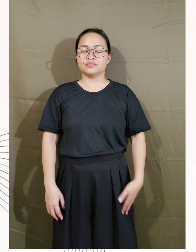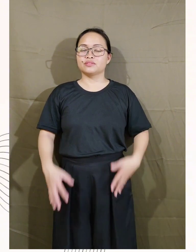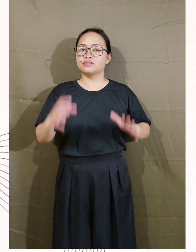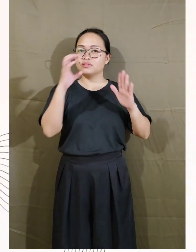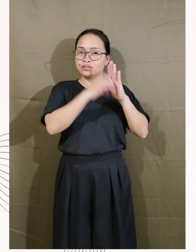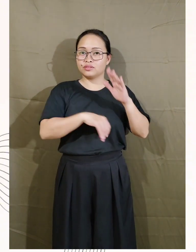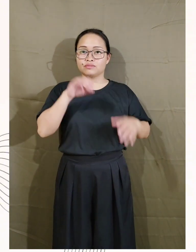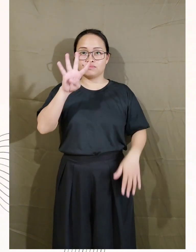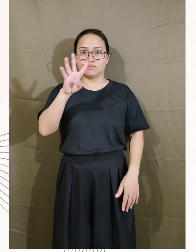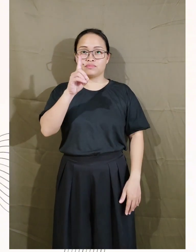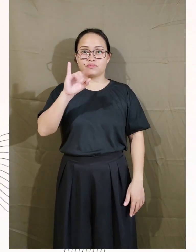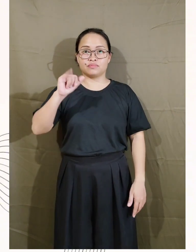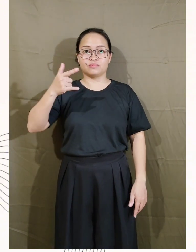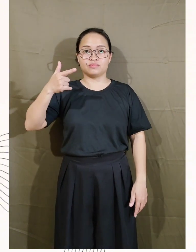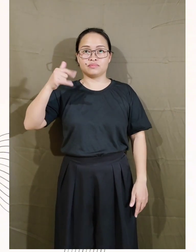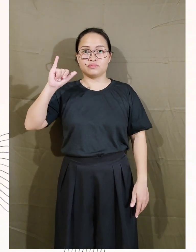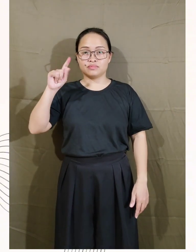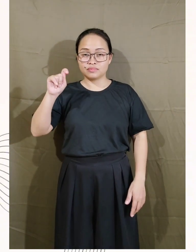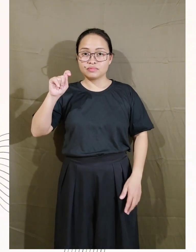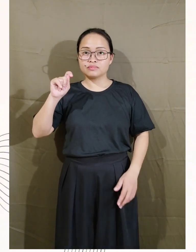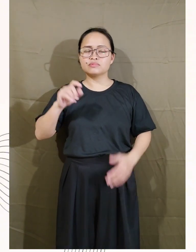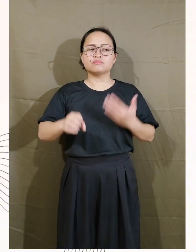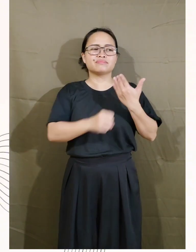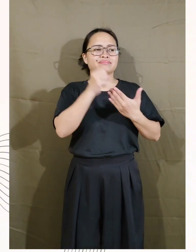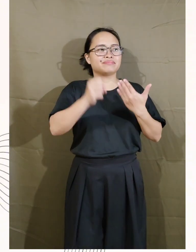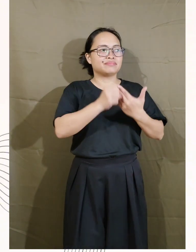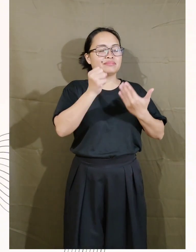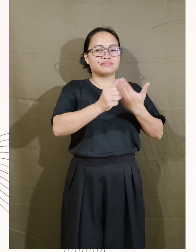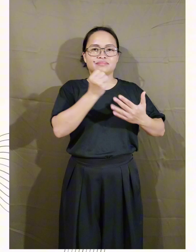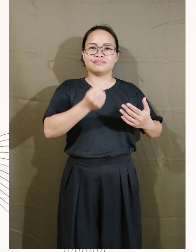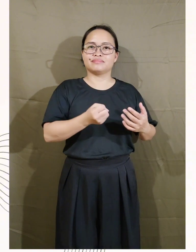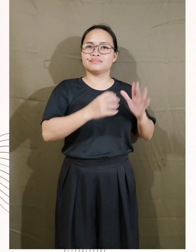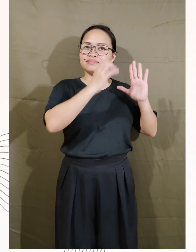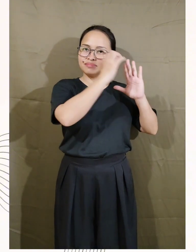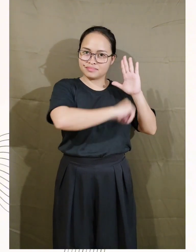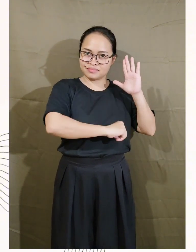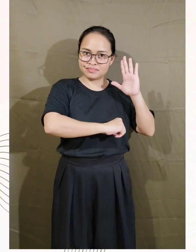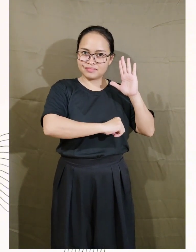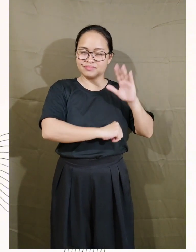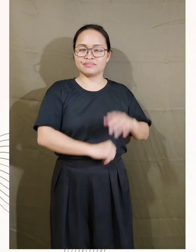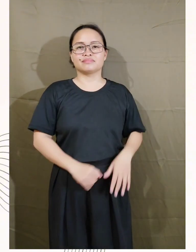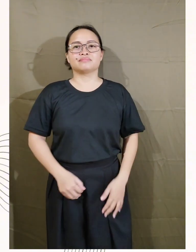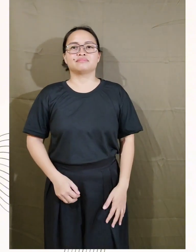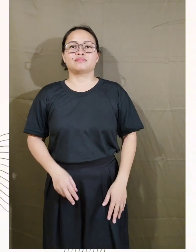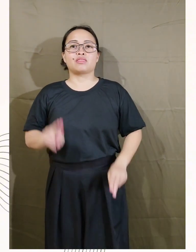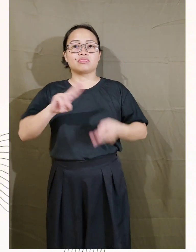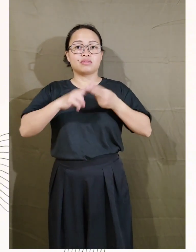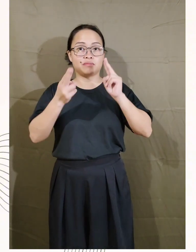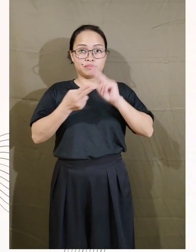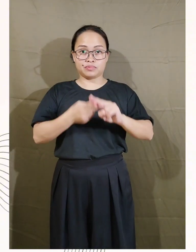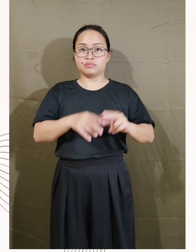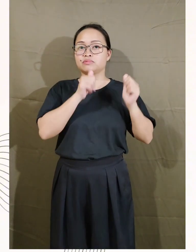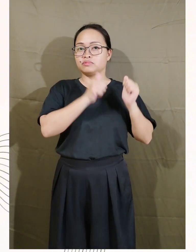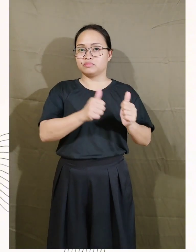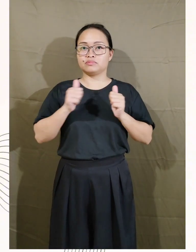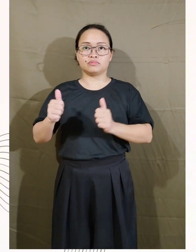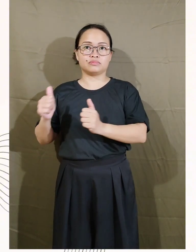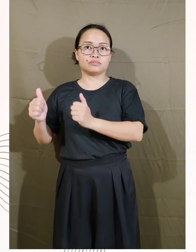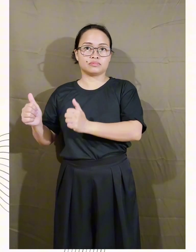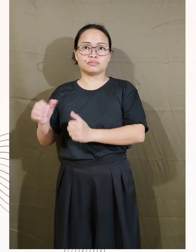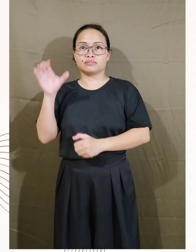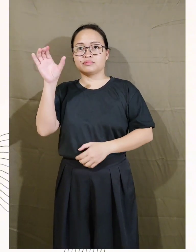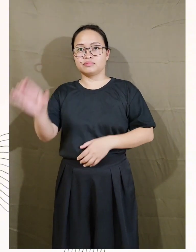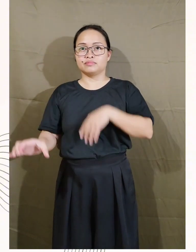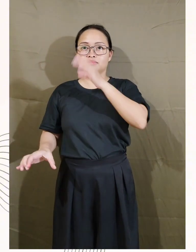Subtracting 4-digit numbers is a simple form of subtraction in which numbers are placed according to